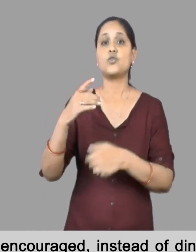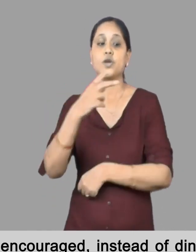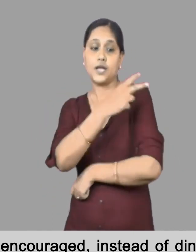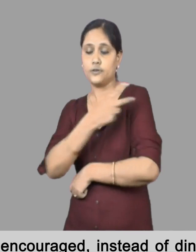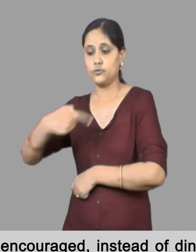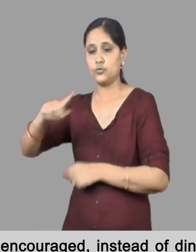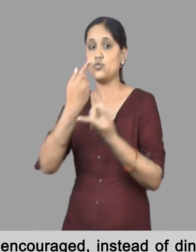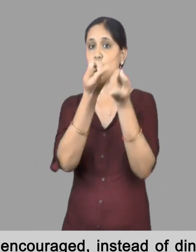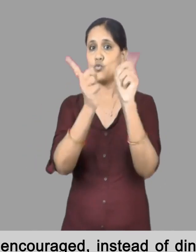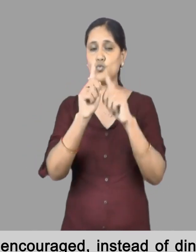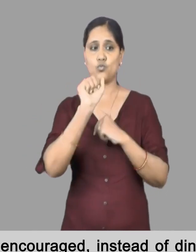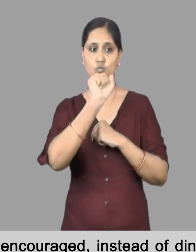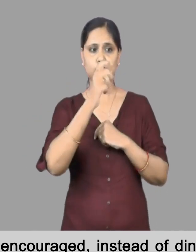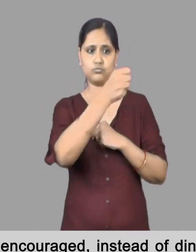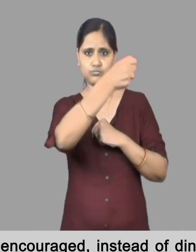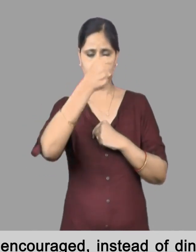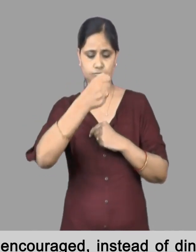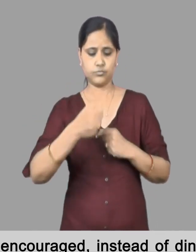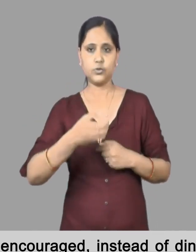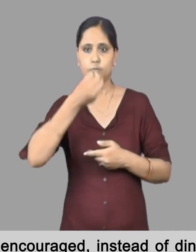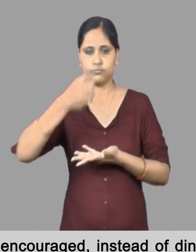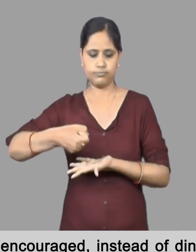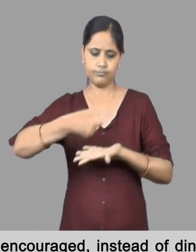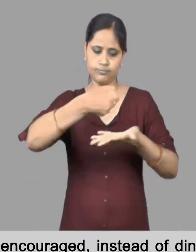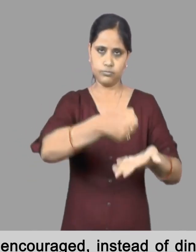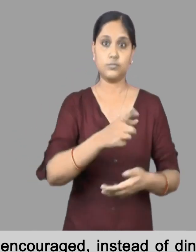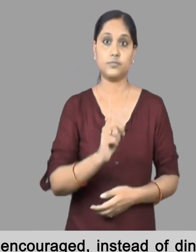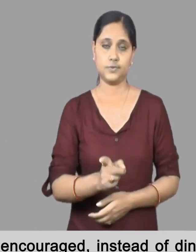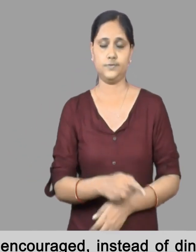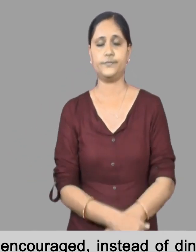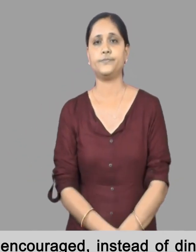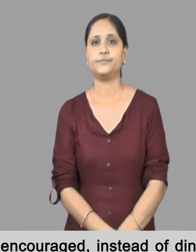Delivery staff to leave food packet at guest or customer's door.